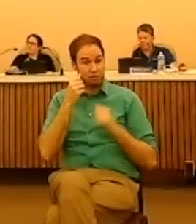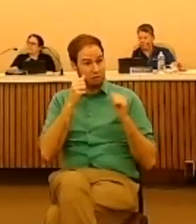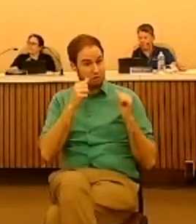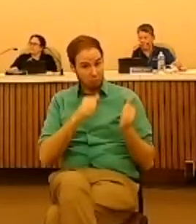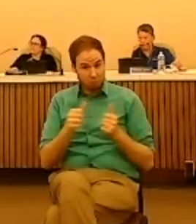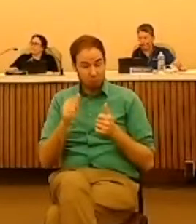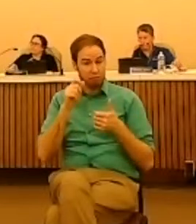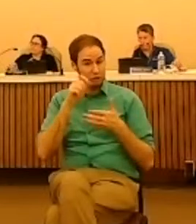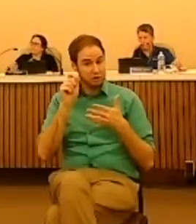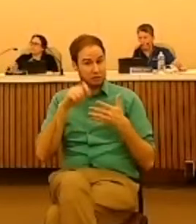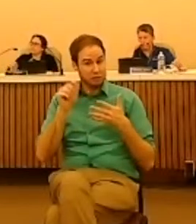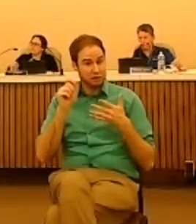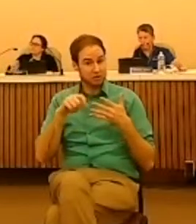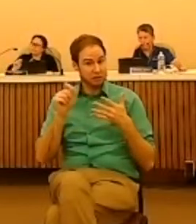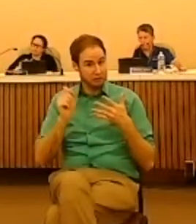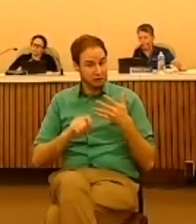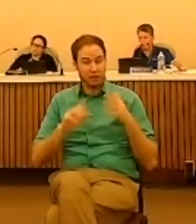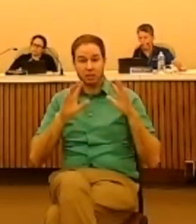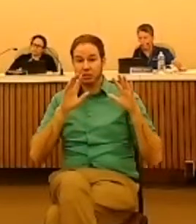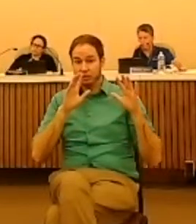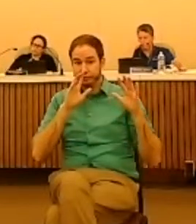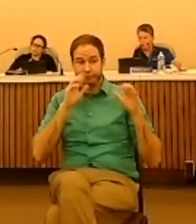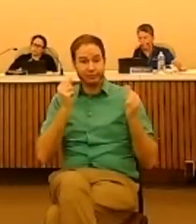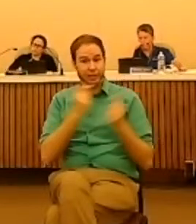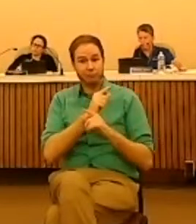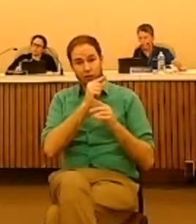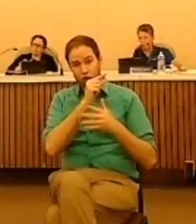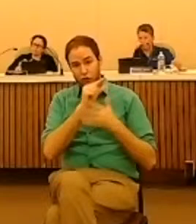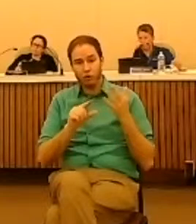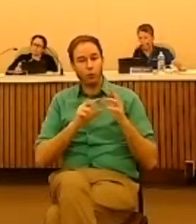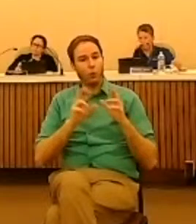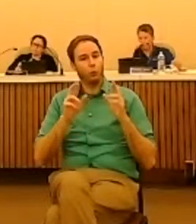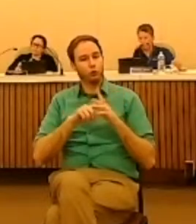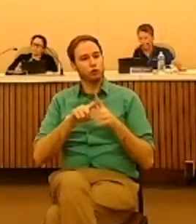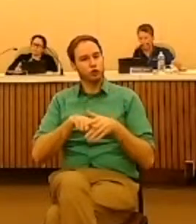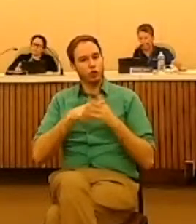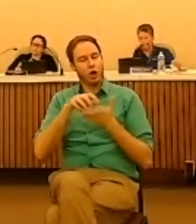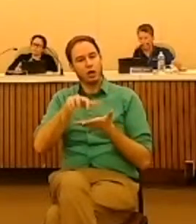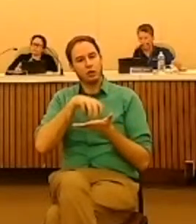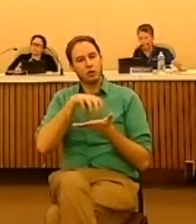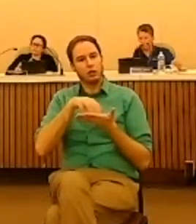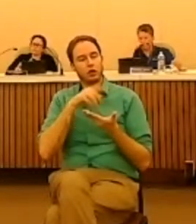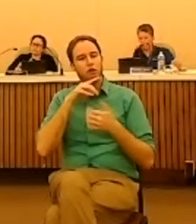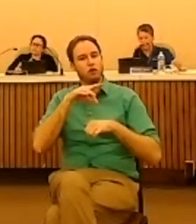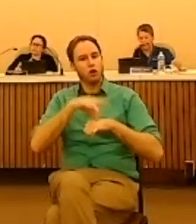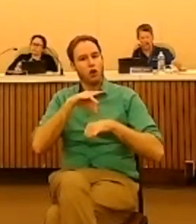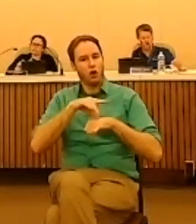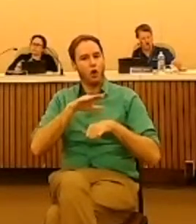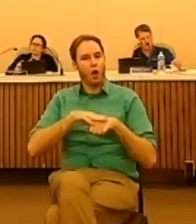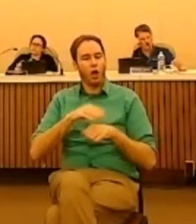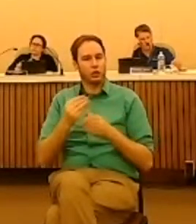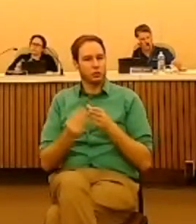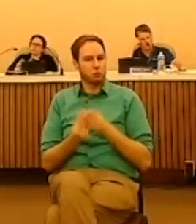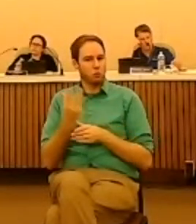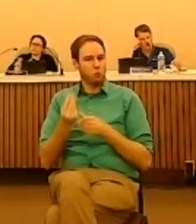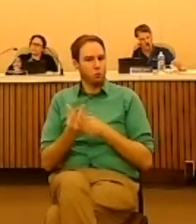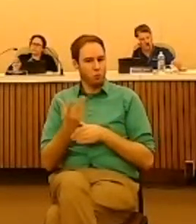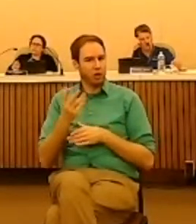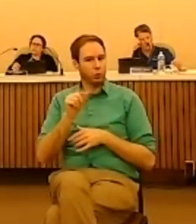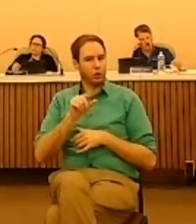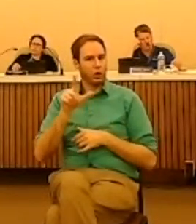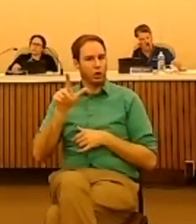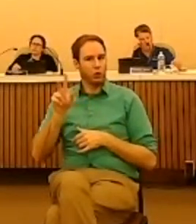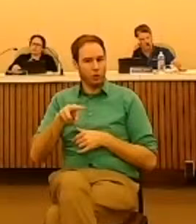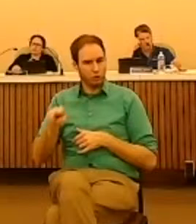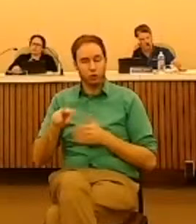would start when conditions are correct in the spring to start earthwork movement. Yeah, so some of that depends on,